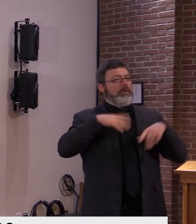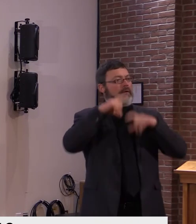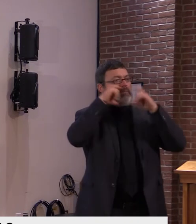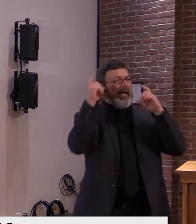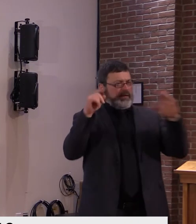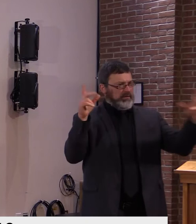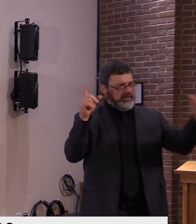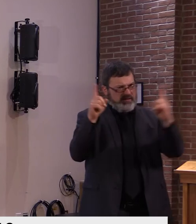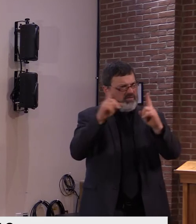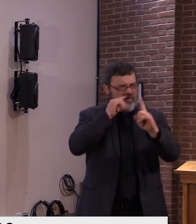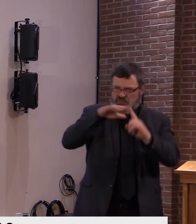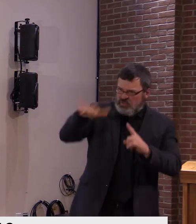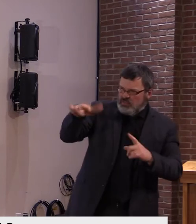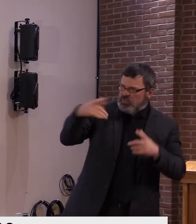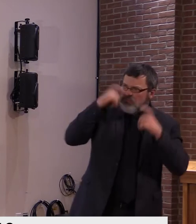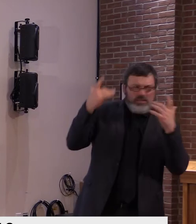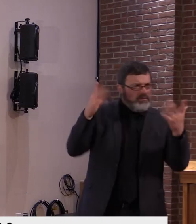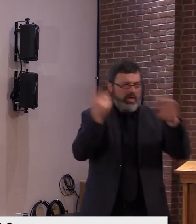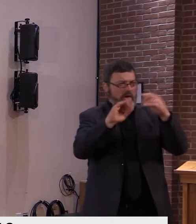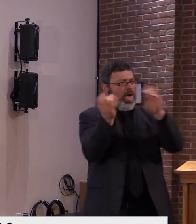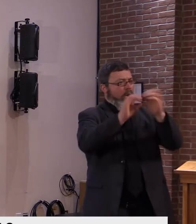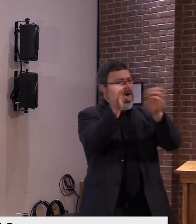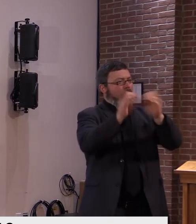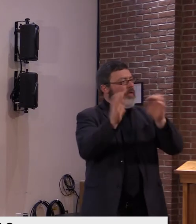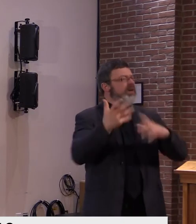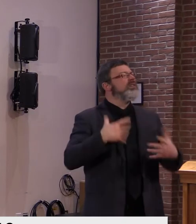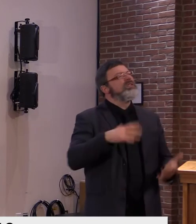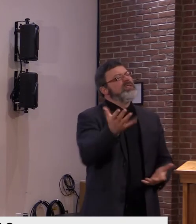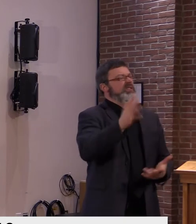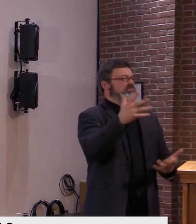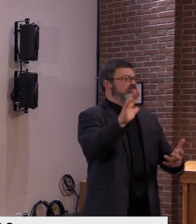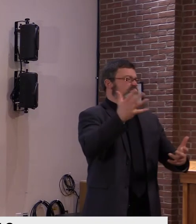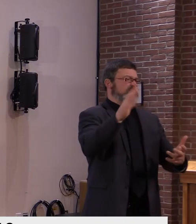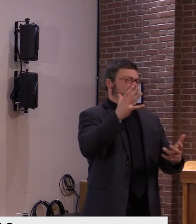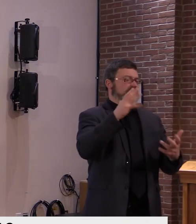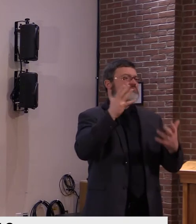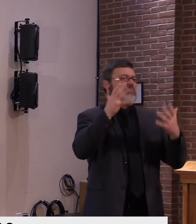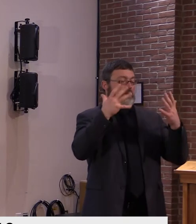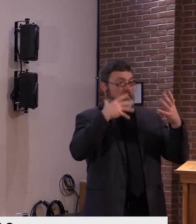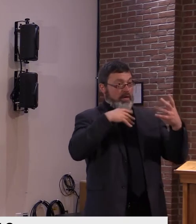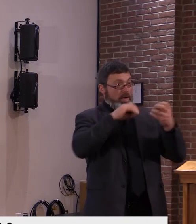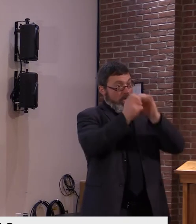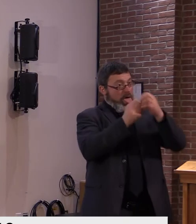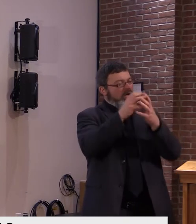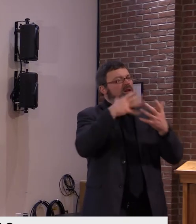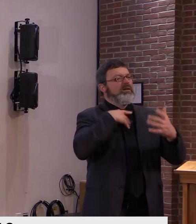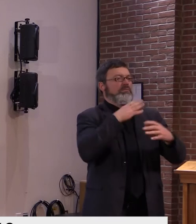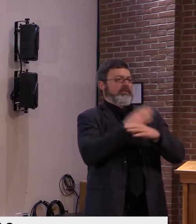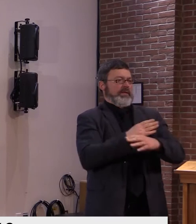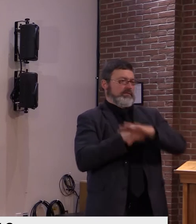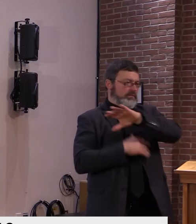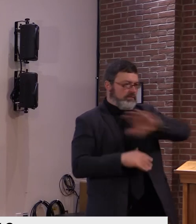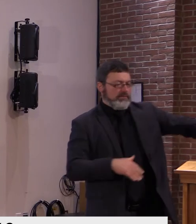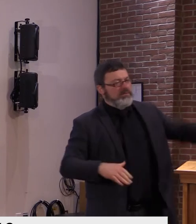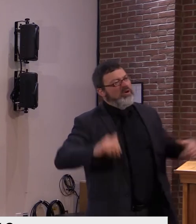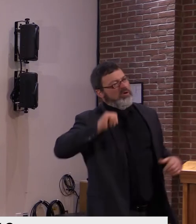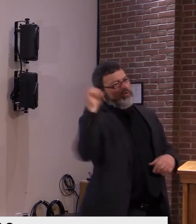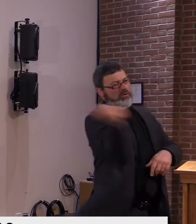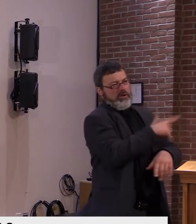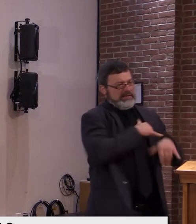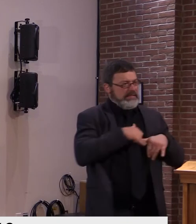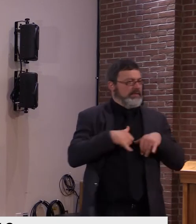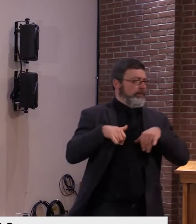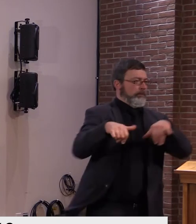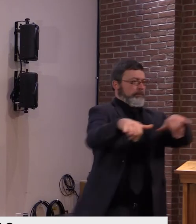on. Probably save you a lot of explaining and issues like that. But I think with our knowledge